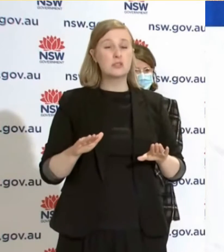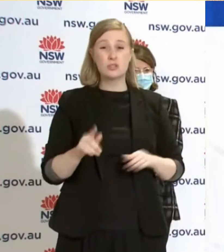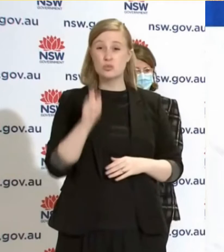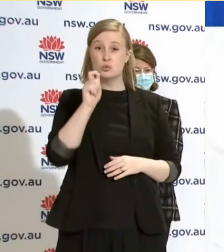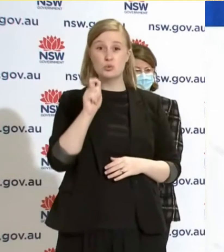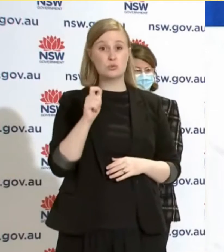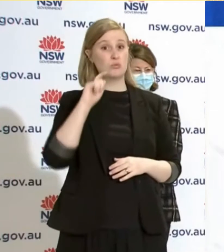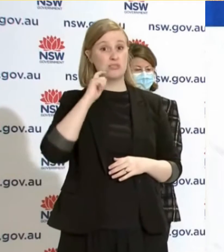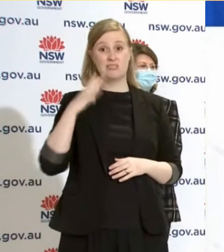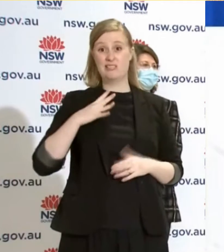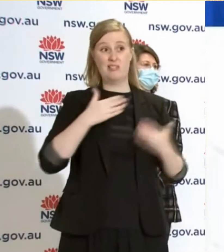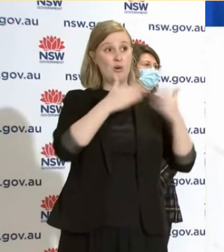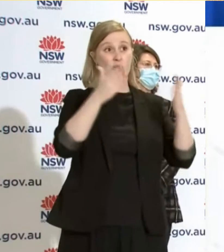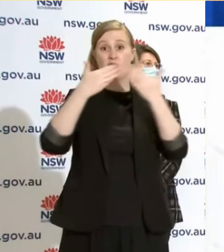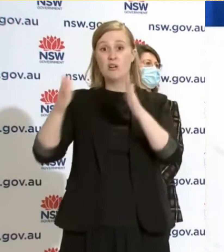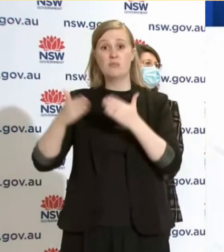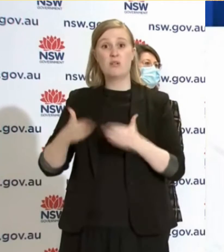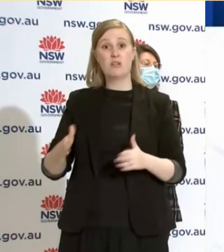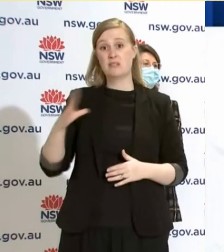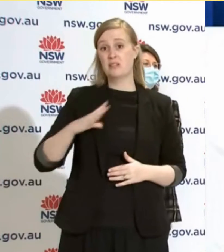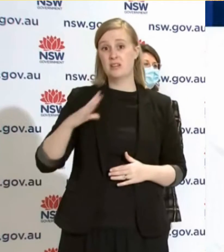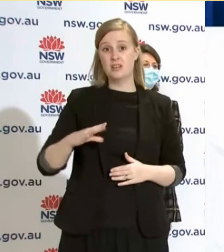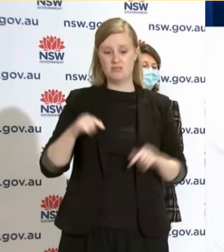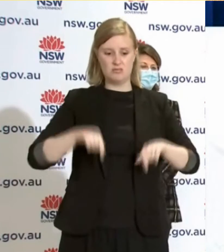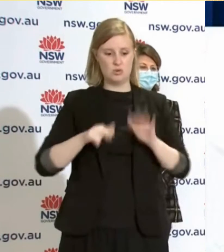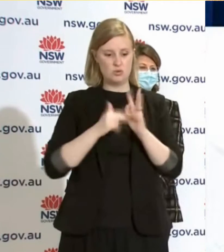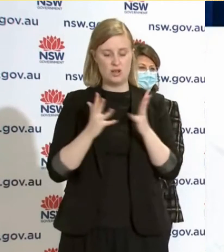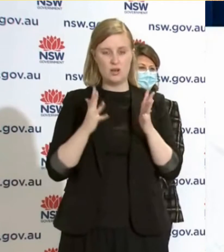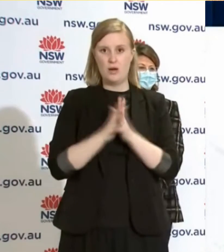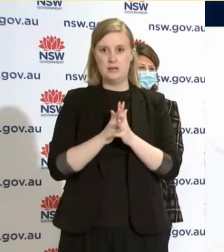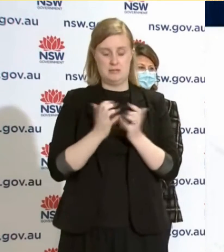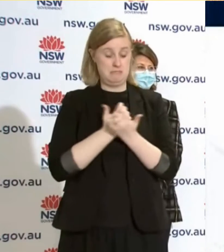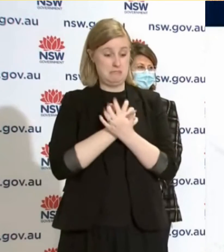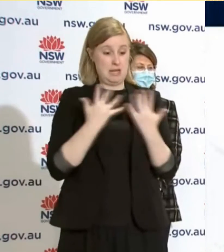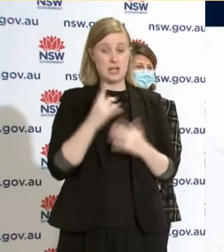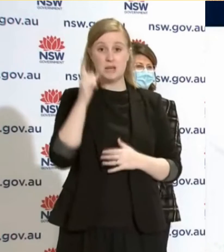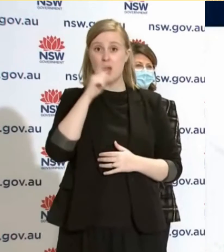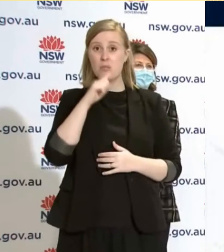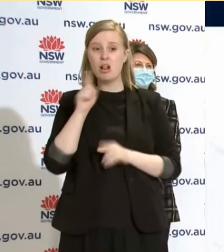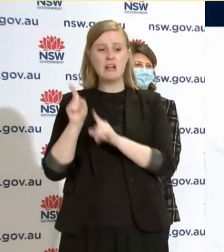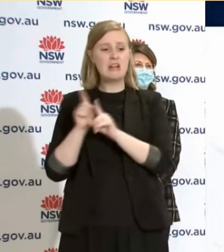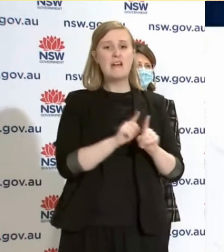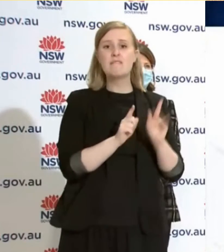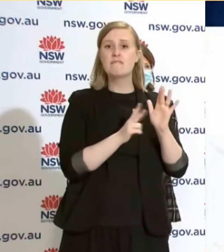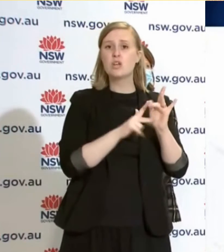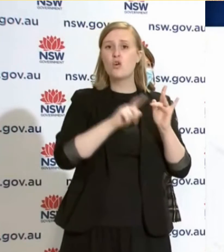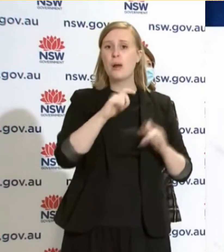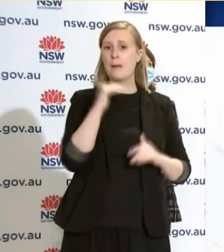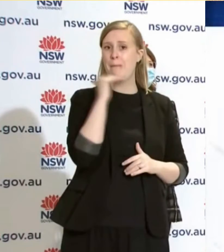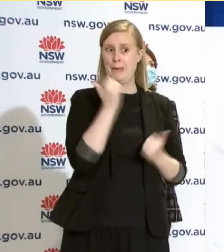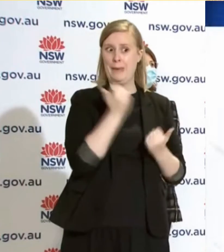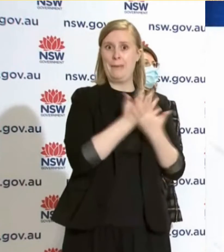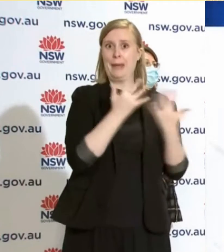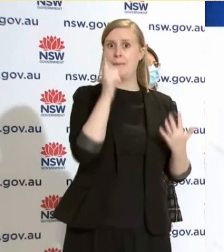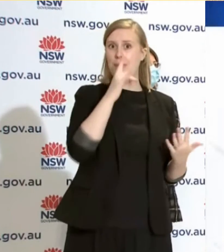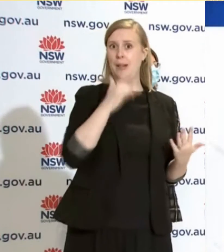as New South Wales is. We're the largest state, most densely populated, most diverse, and Victoria has similar demographics to us. So it only